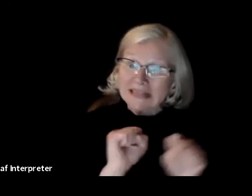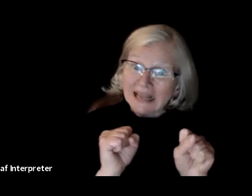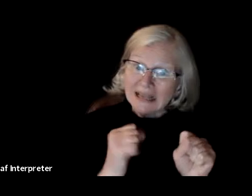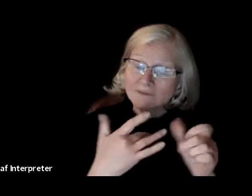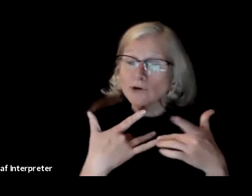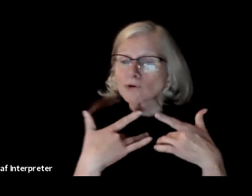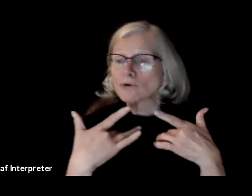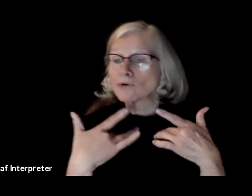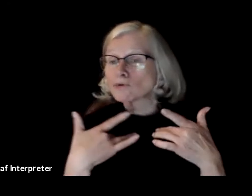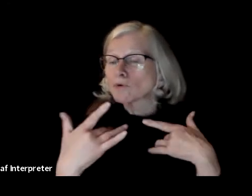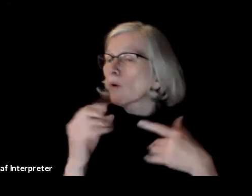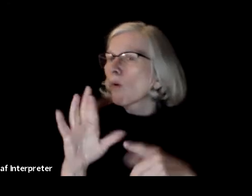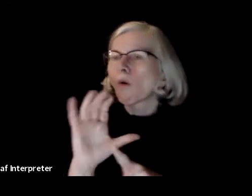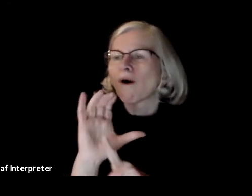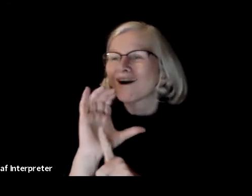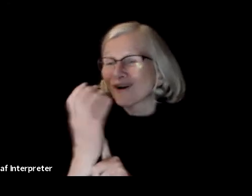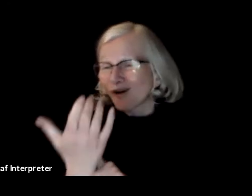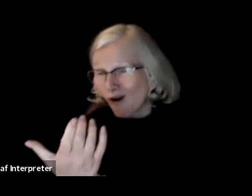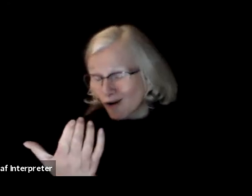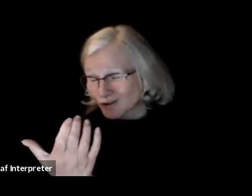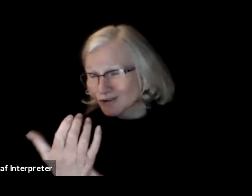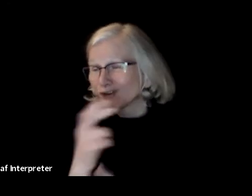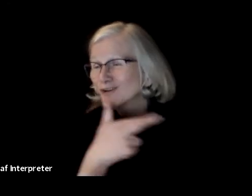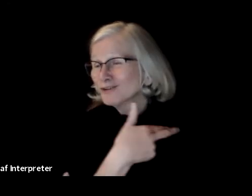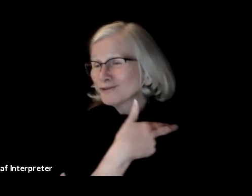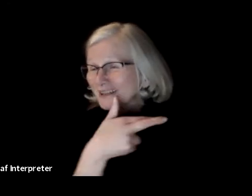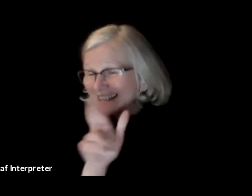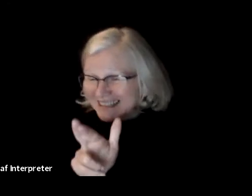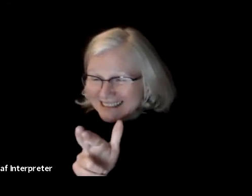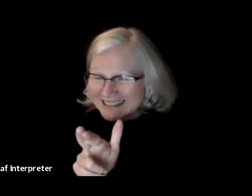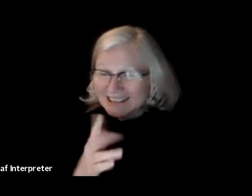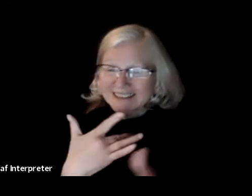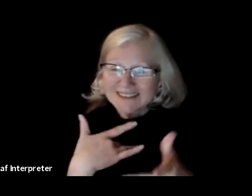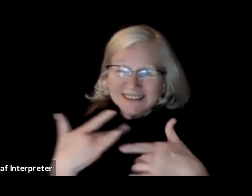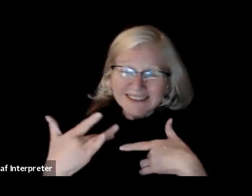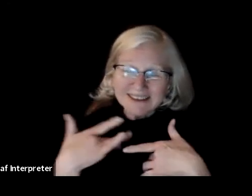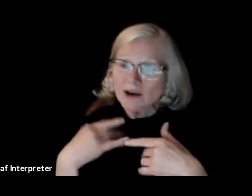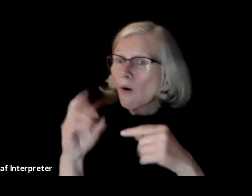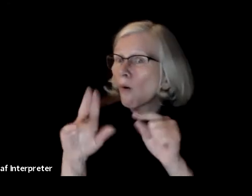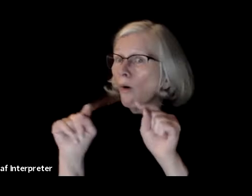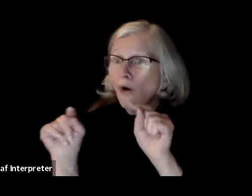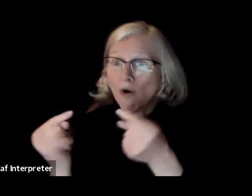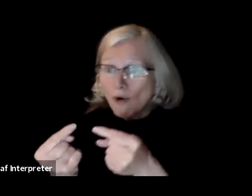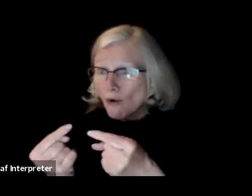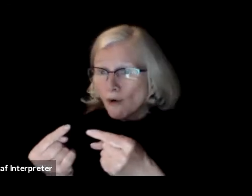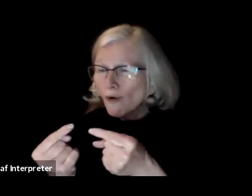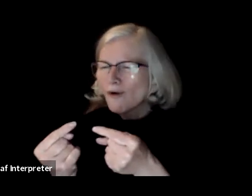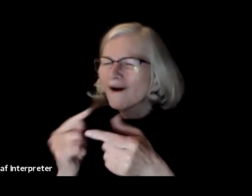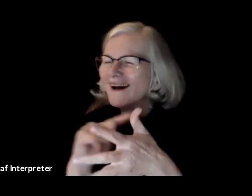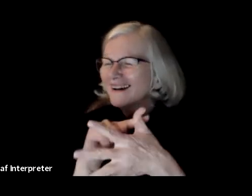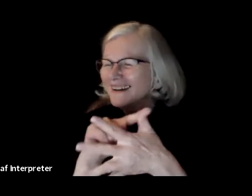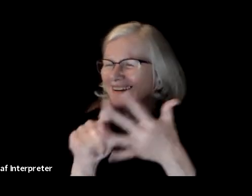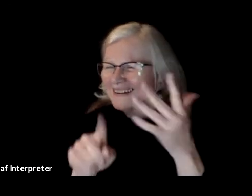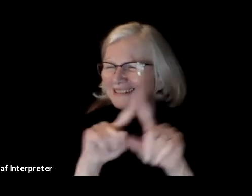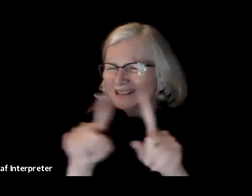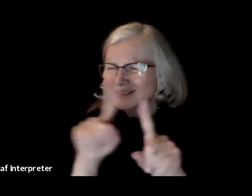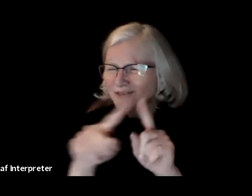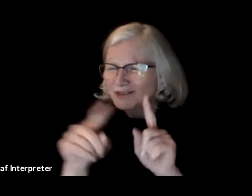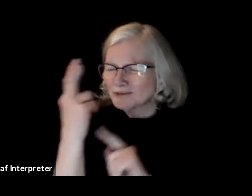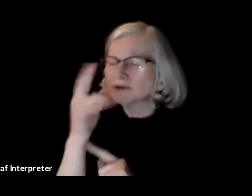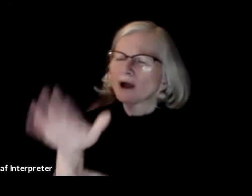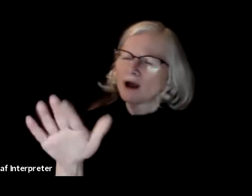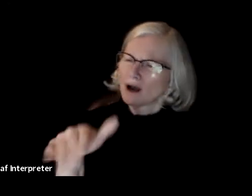religious beliefs, or a reticence to be first in receiving a newly approved vaccine that's still under emergency